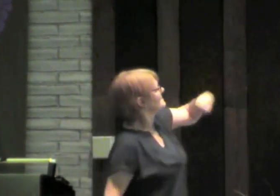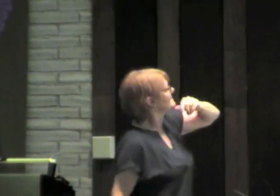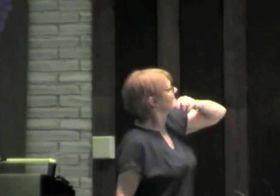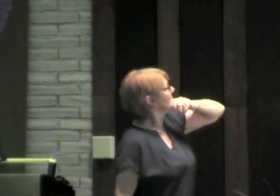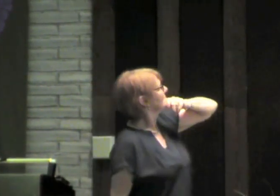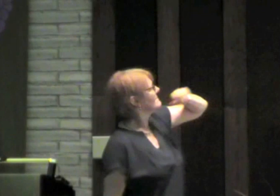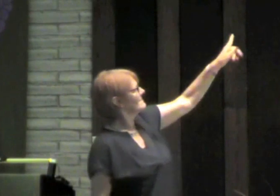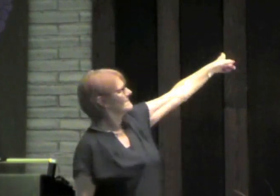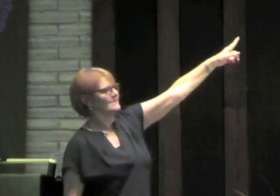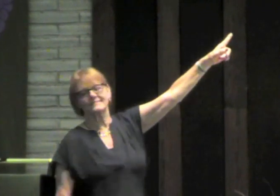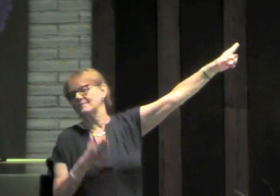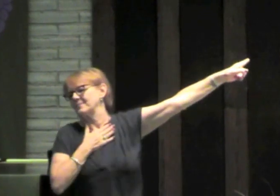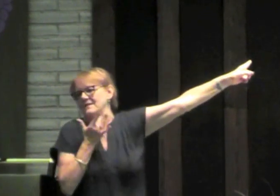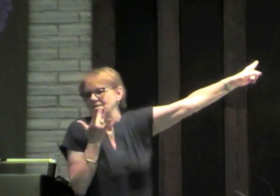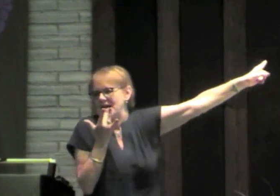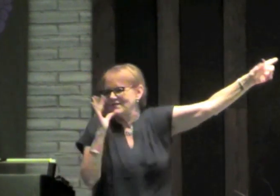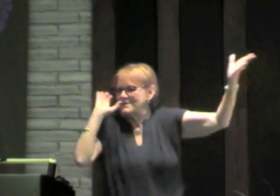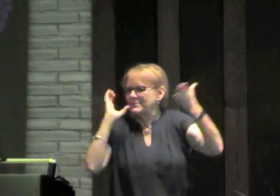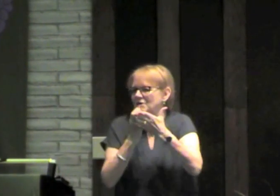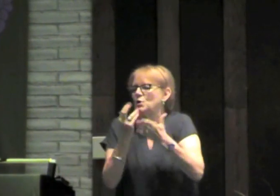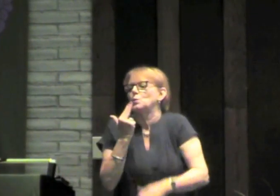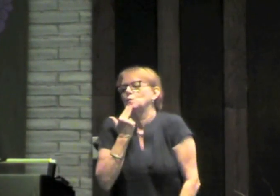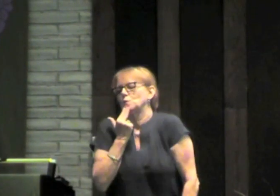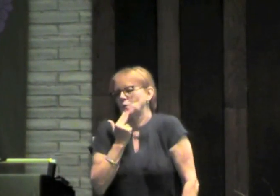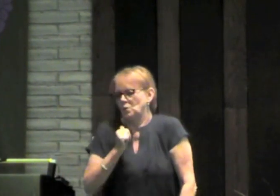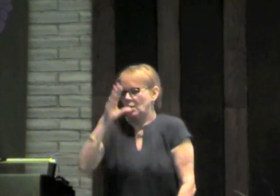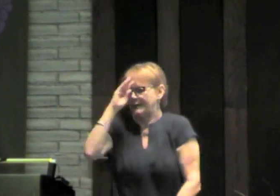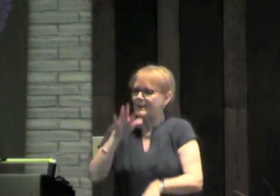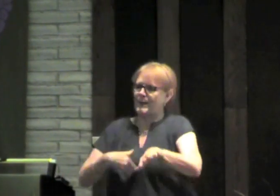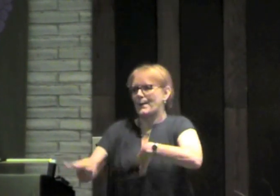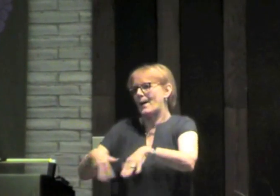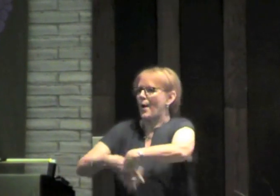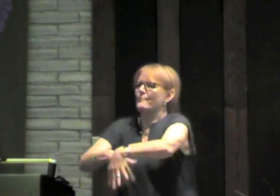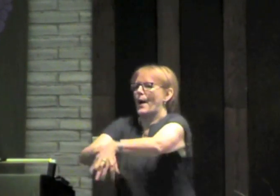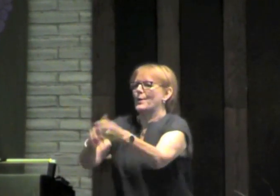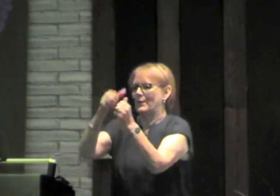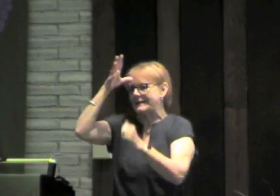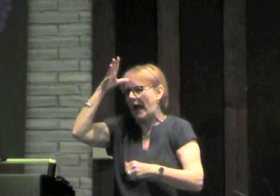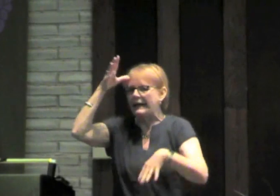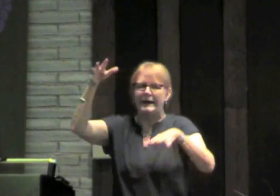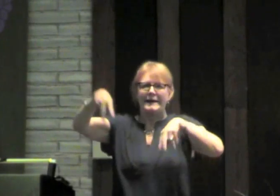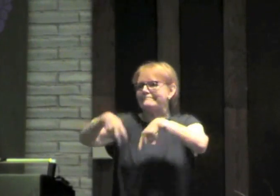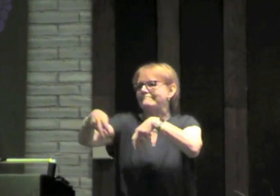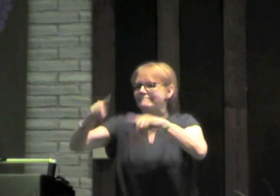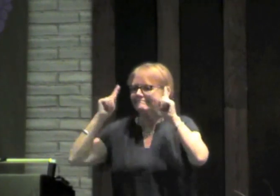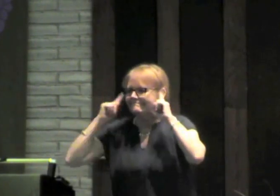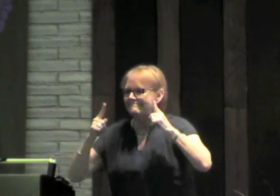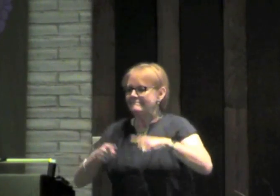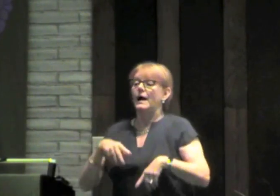of town. This is my favorite picture. You can see these cute schoolboys walking